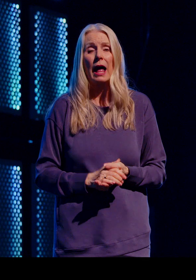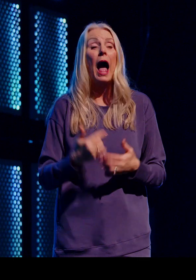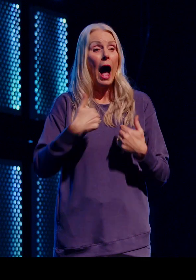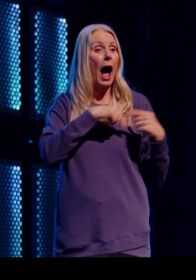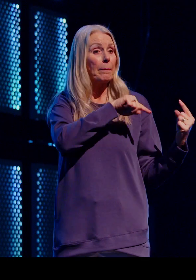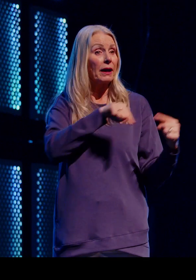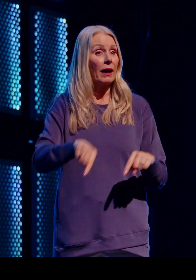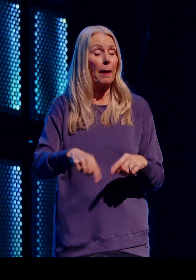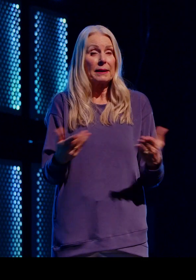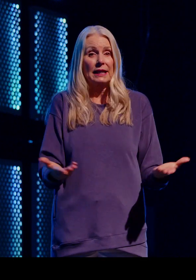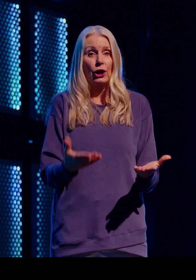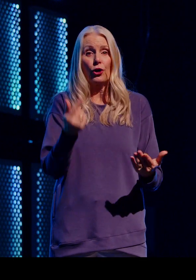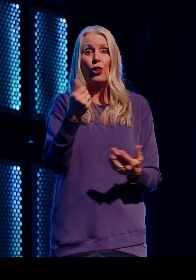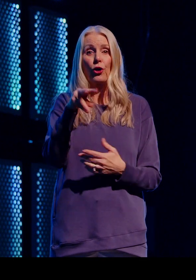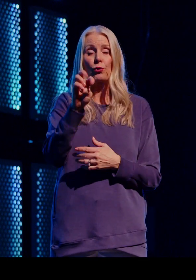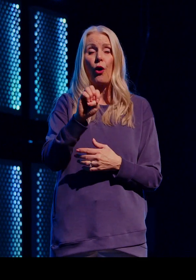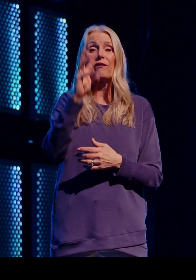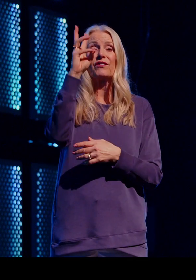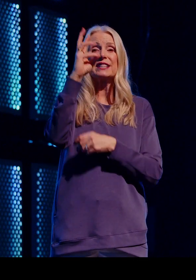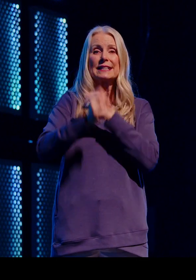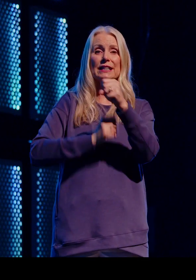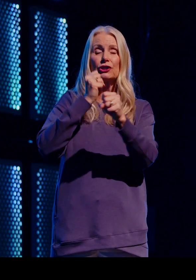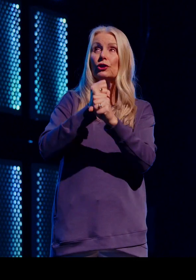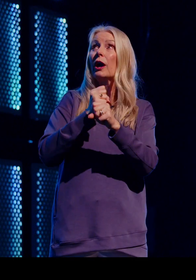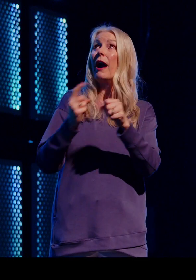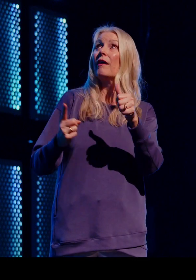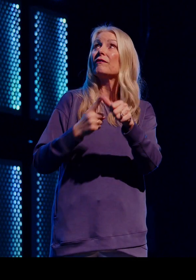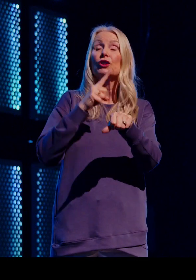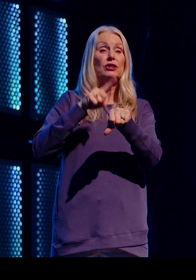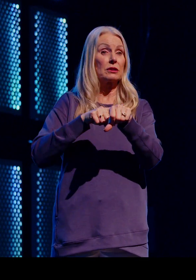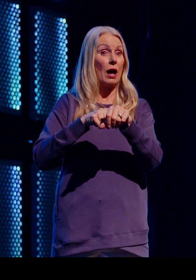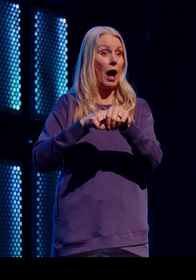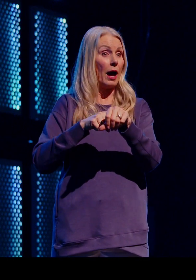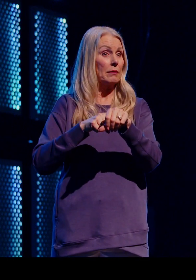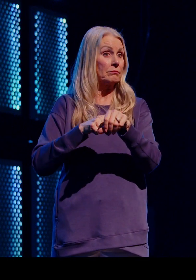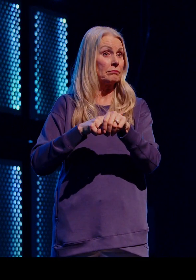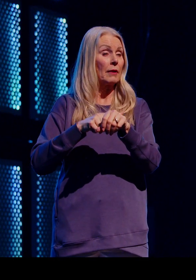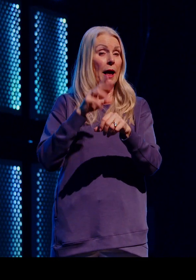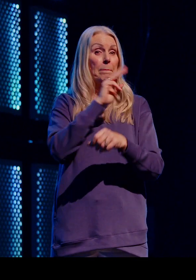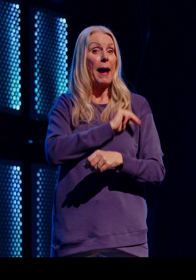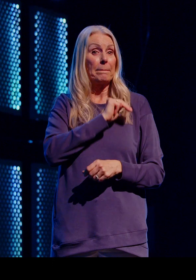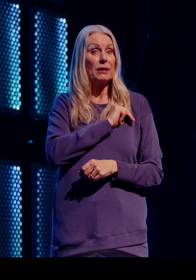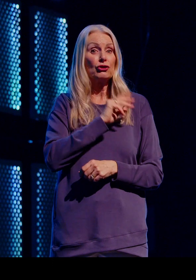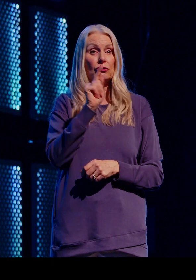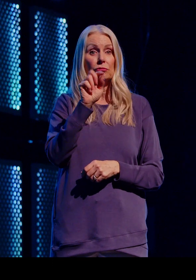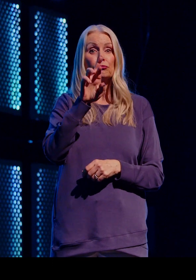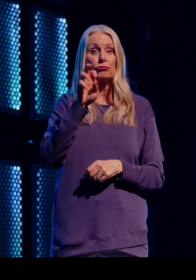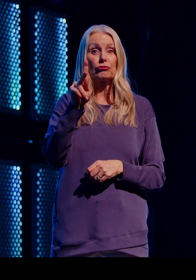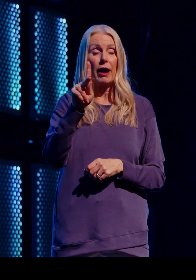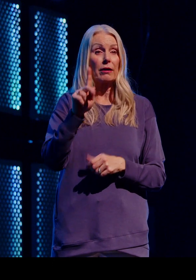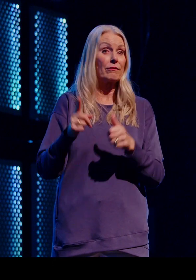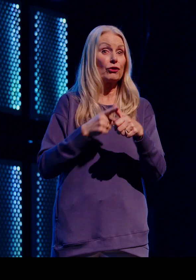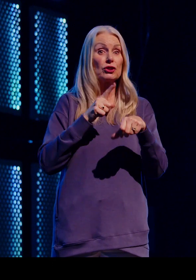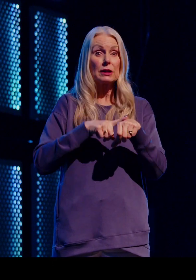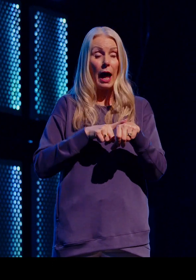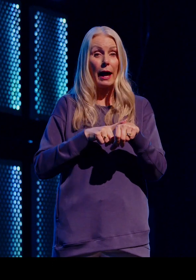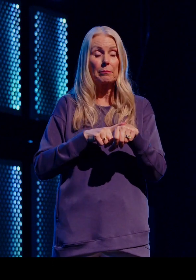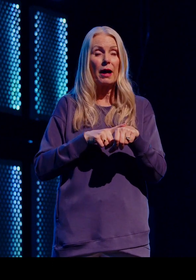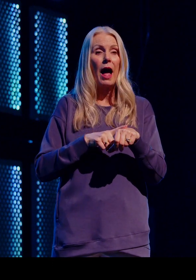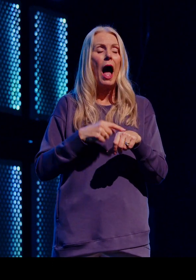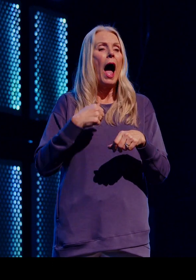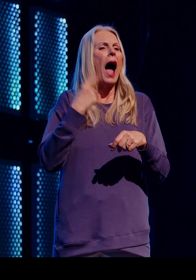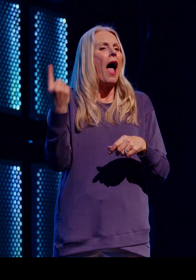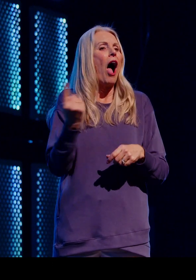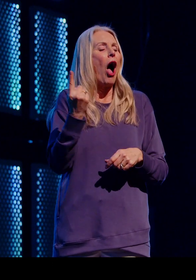Grove for 6 years. This was my first hands trek. It was my first mission trip for that matter. I think I'd